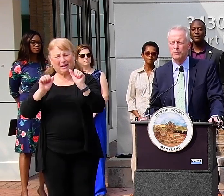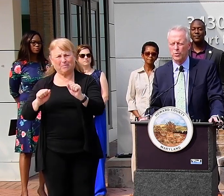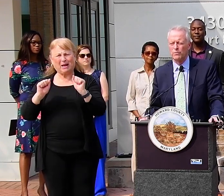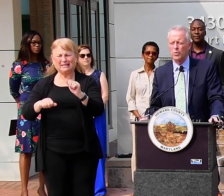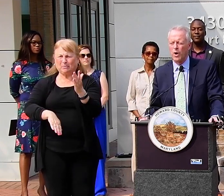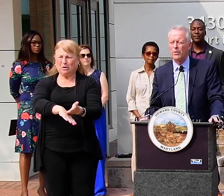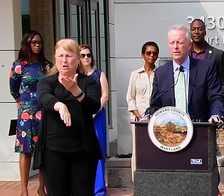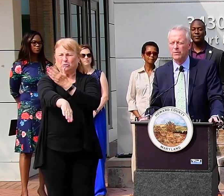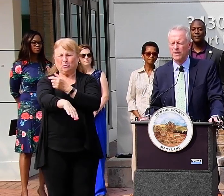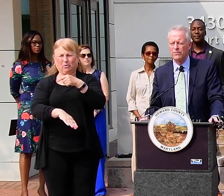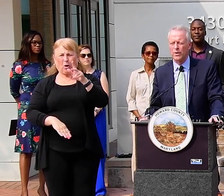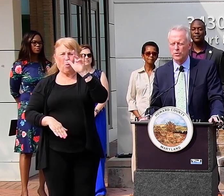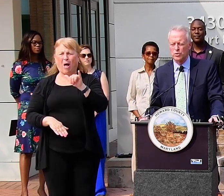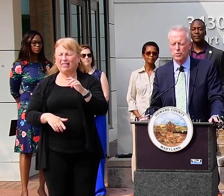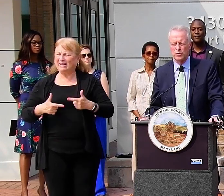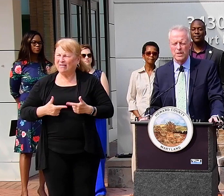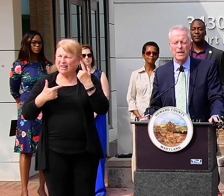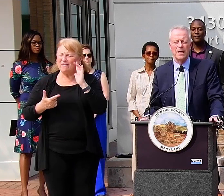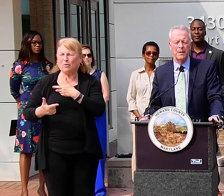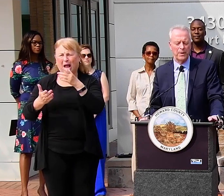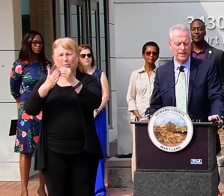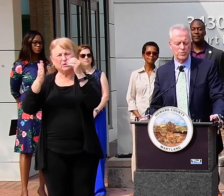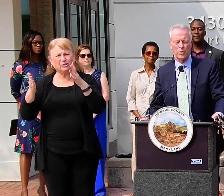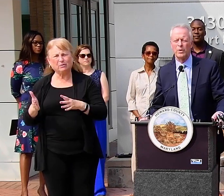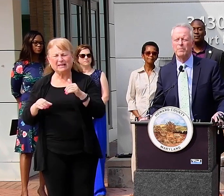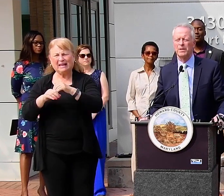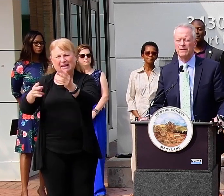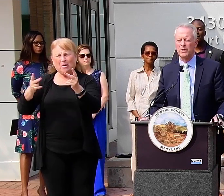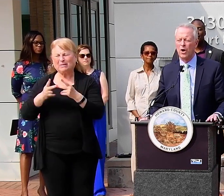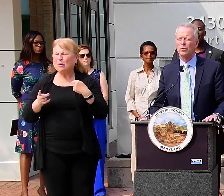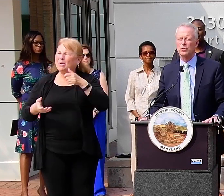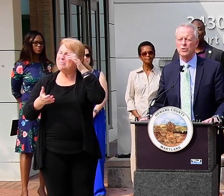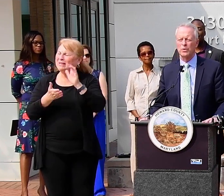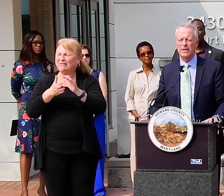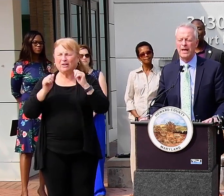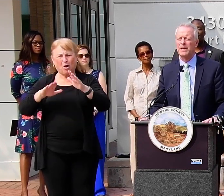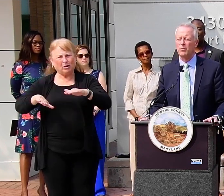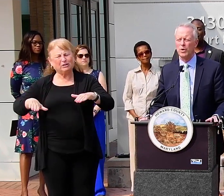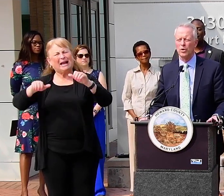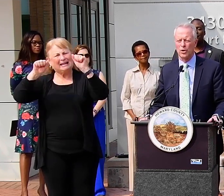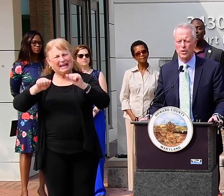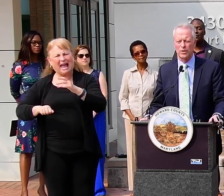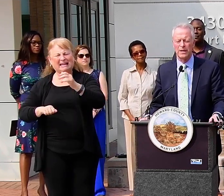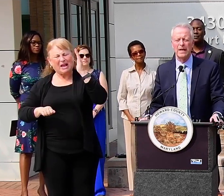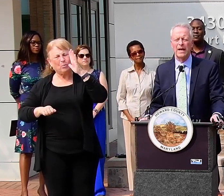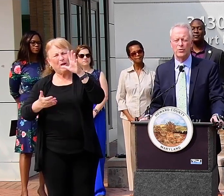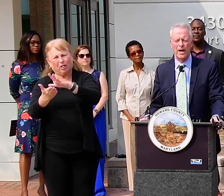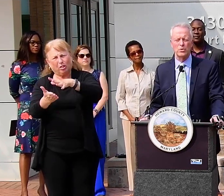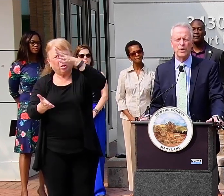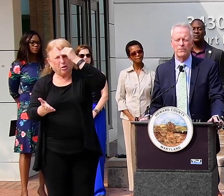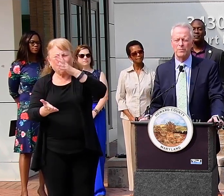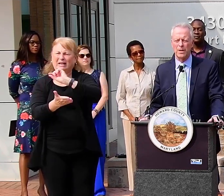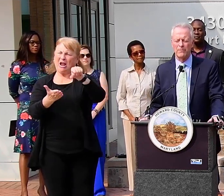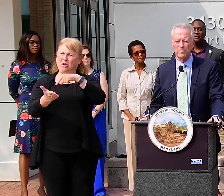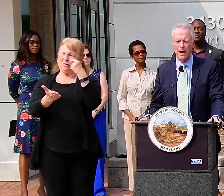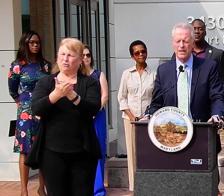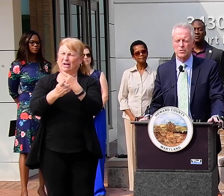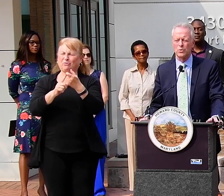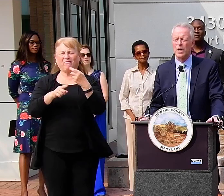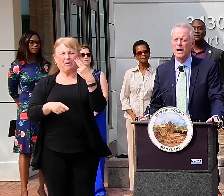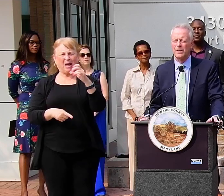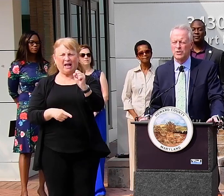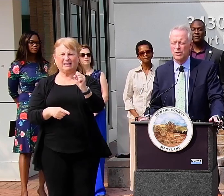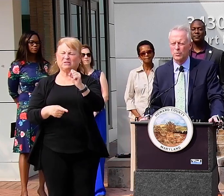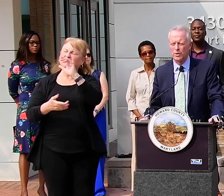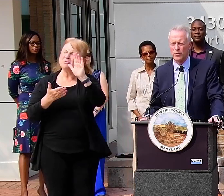possible to improve the quality of life for our students, in a place where we believe that all children can and will learn and graduate from high